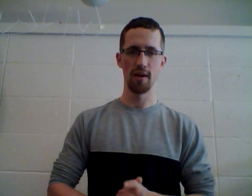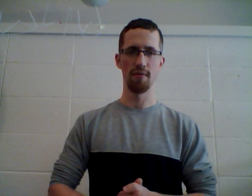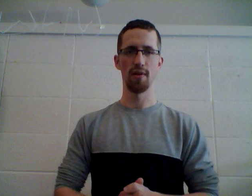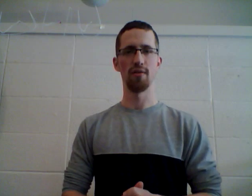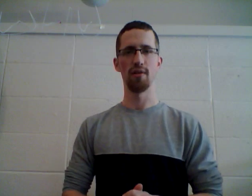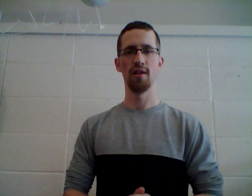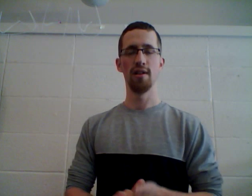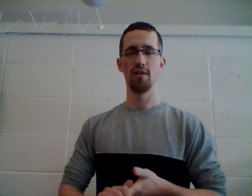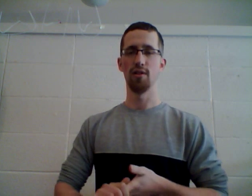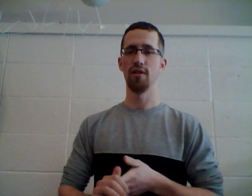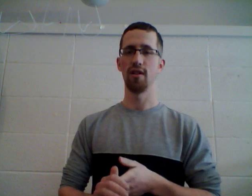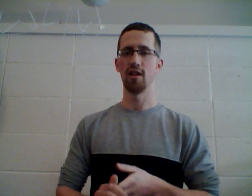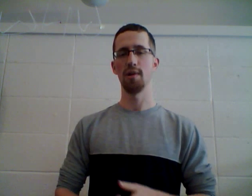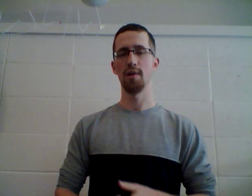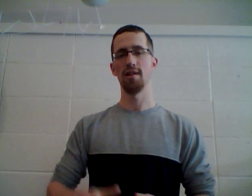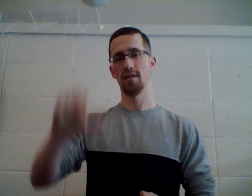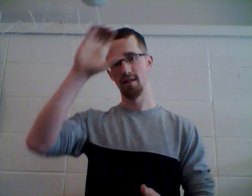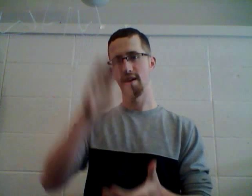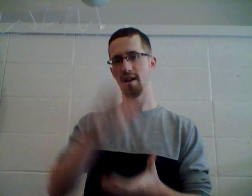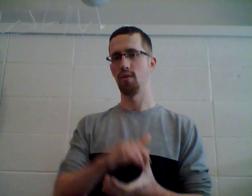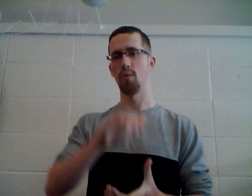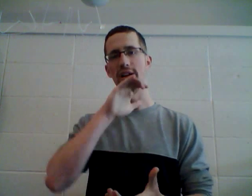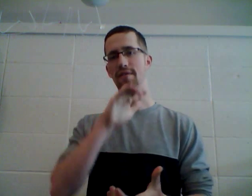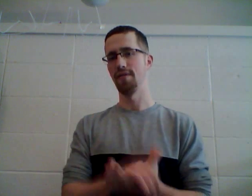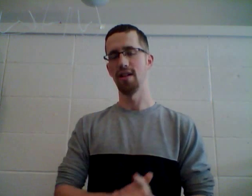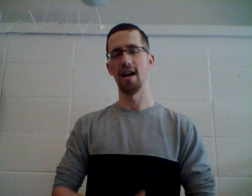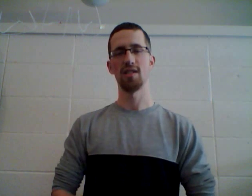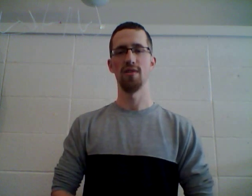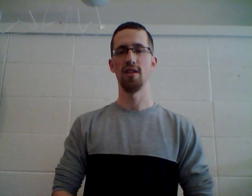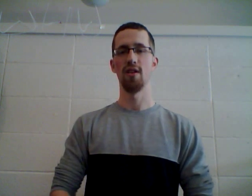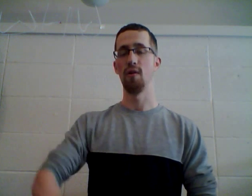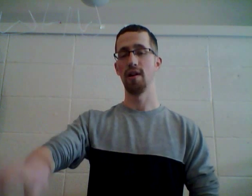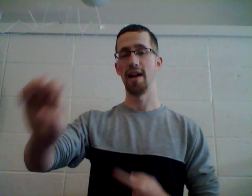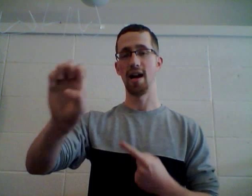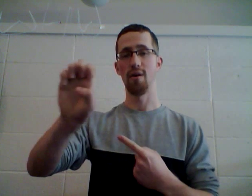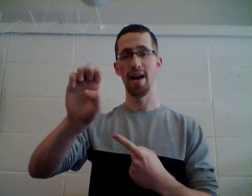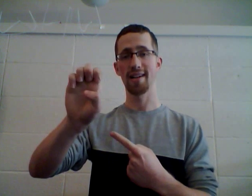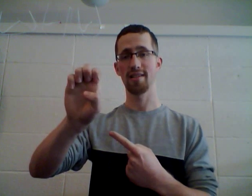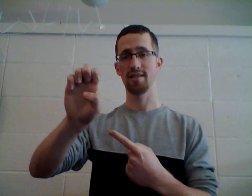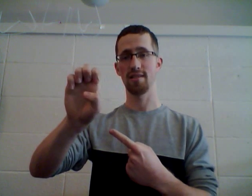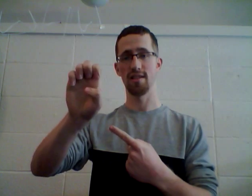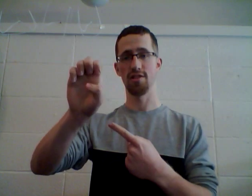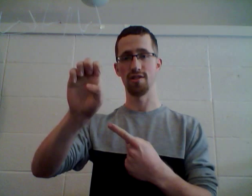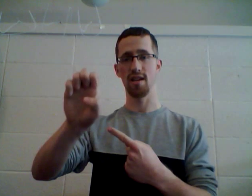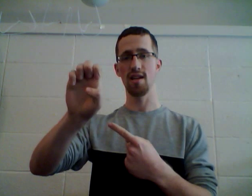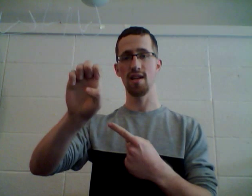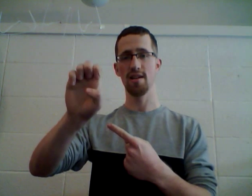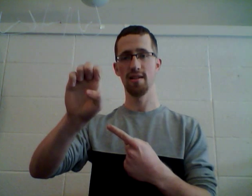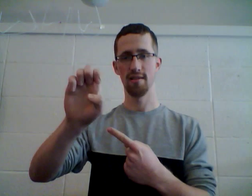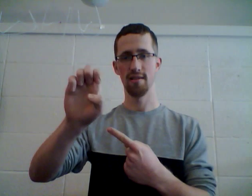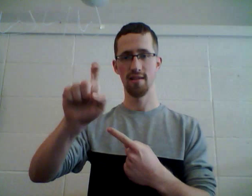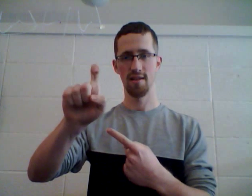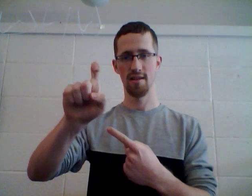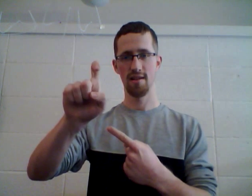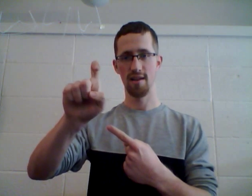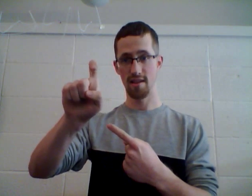ex-wife, whatever. You learned husband and wife in the last video. Now, ex, it's just E, and